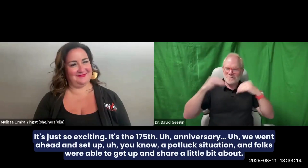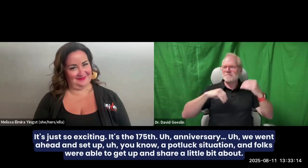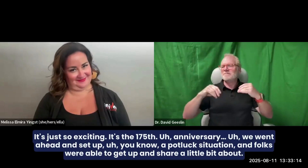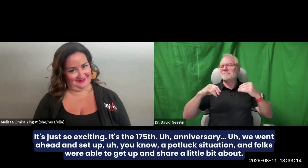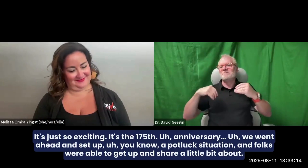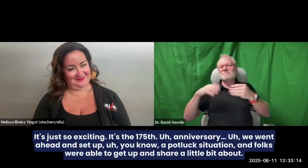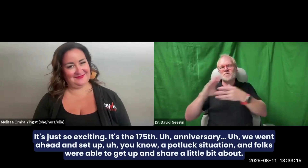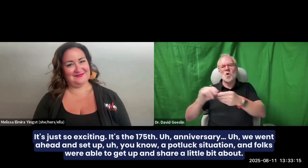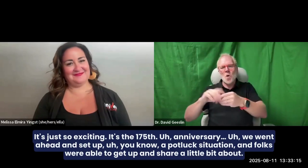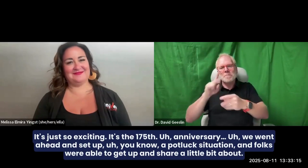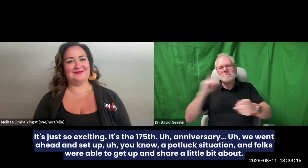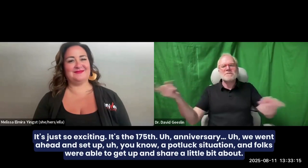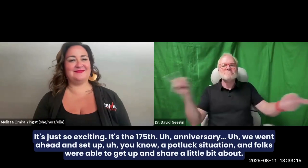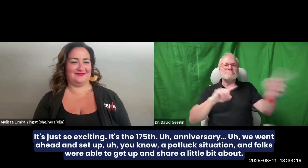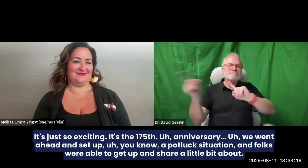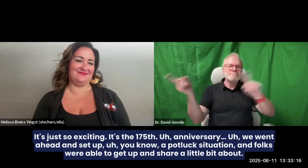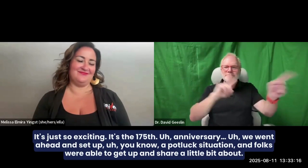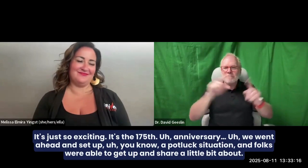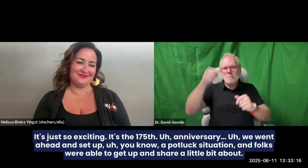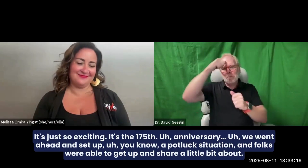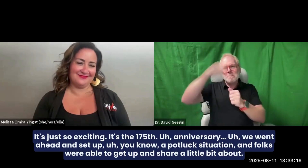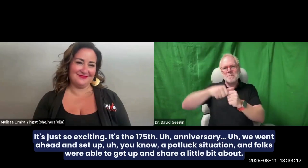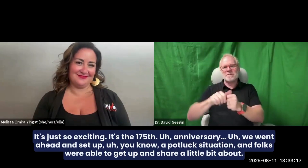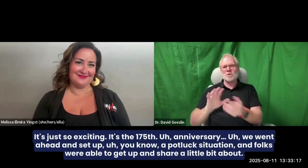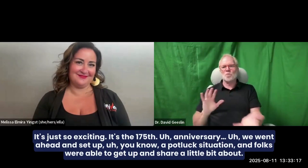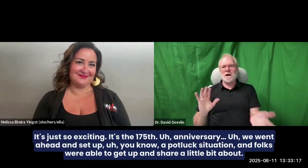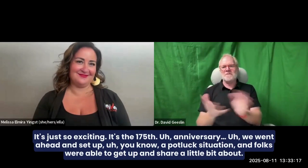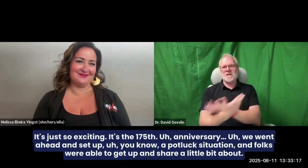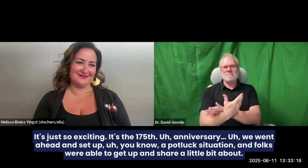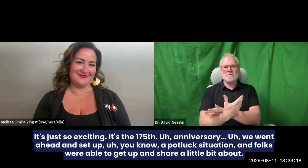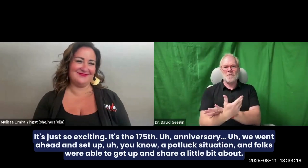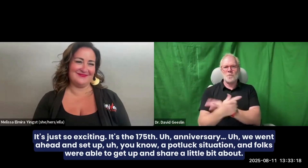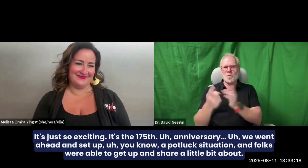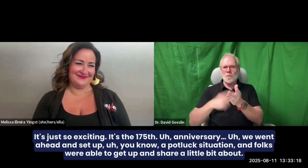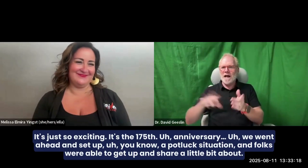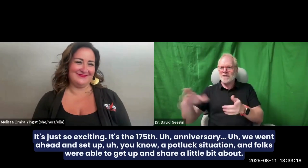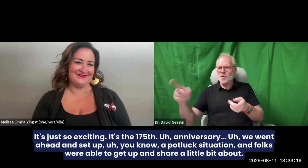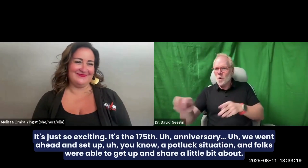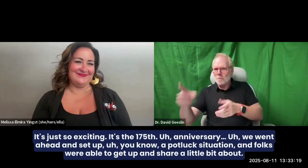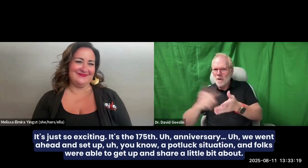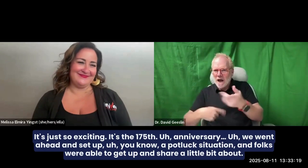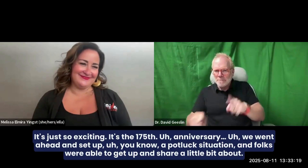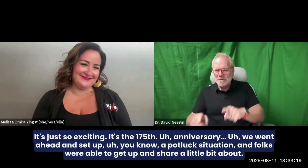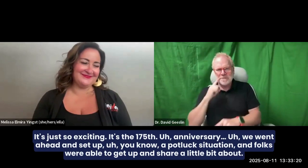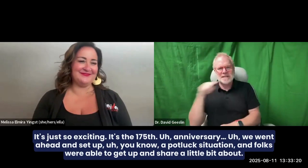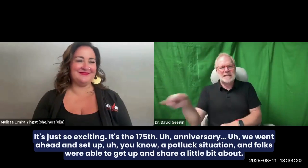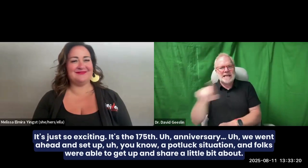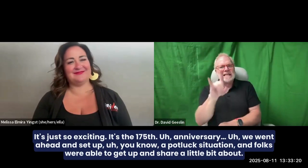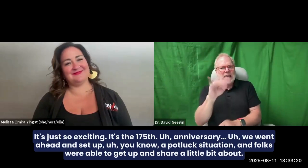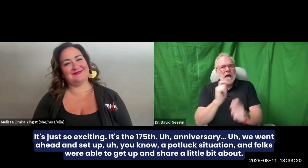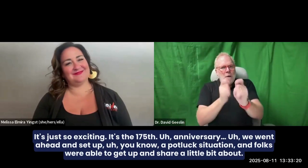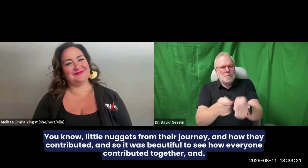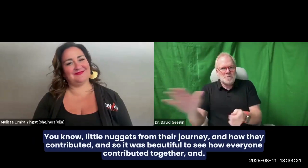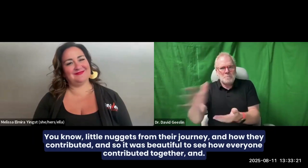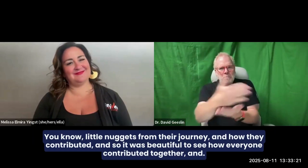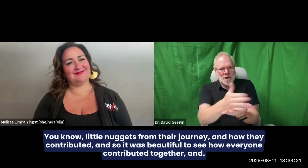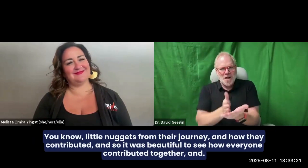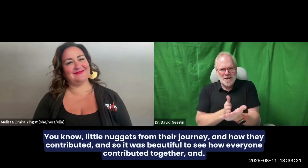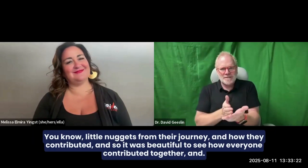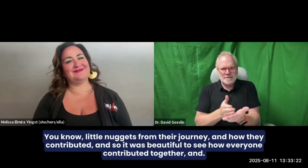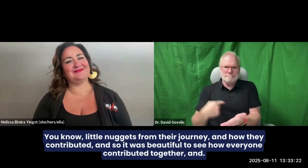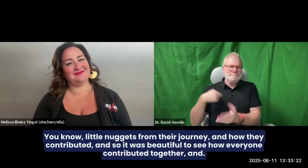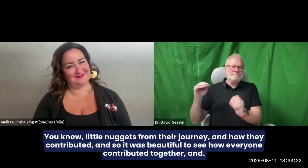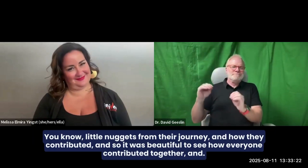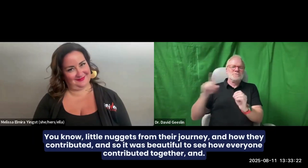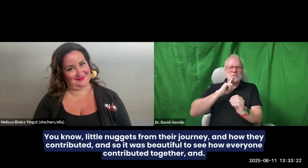anniversary. We went ahead and set up, a potluck situation, and folks were able to get up and share a little bit about